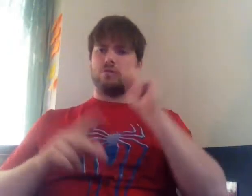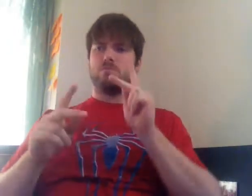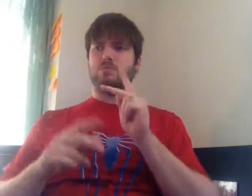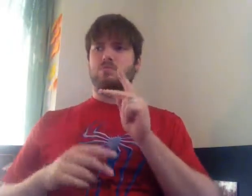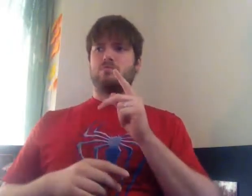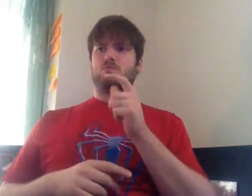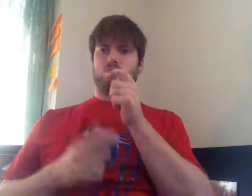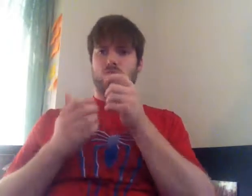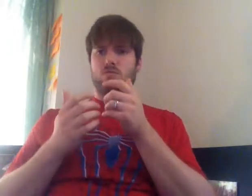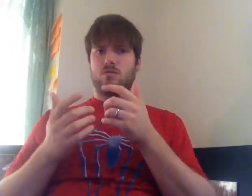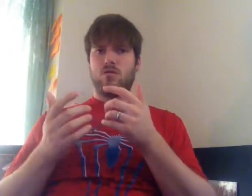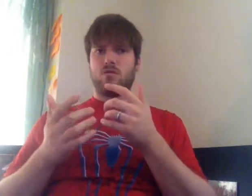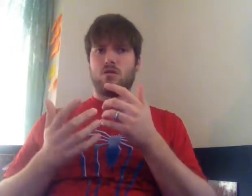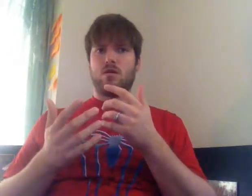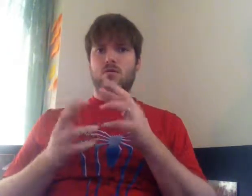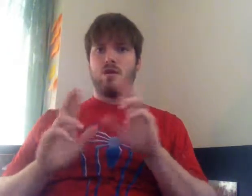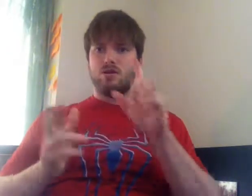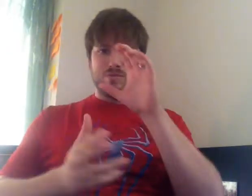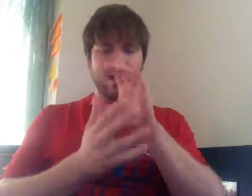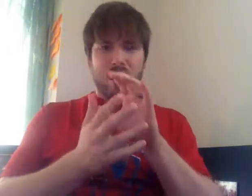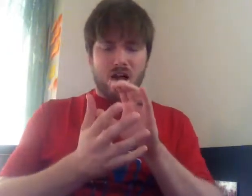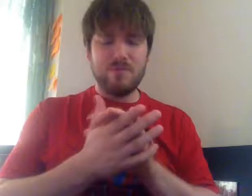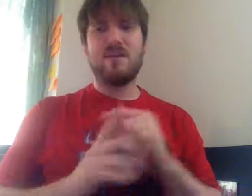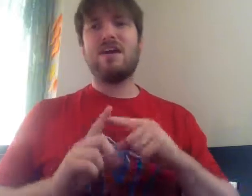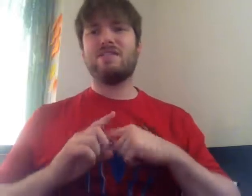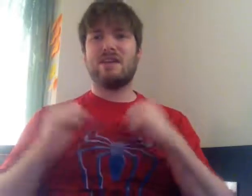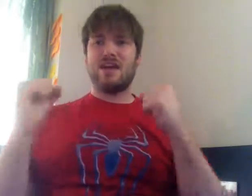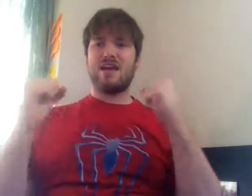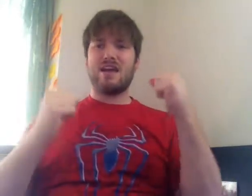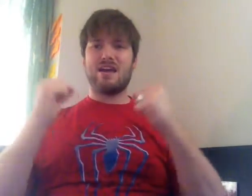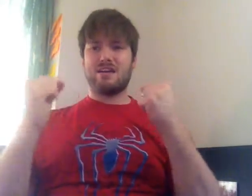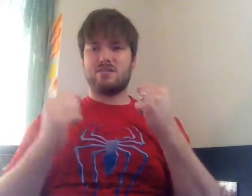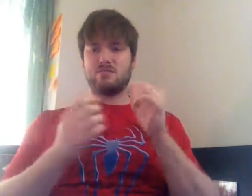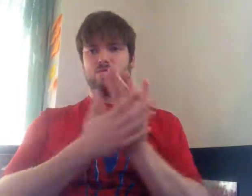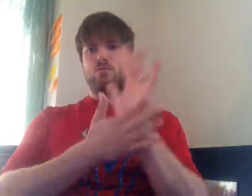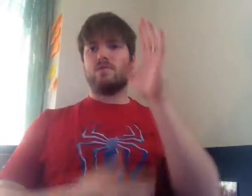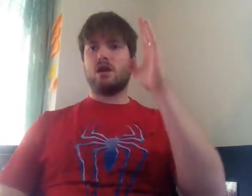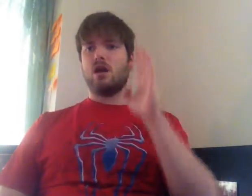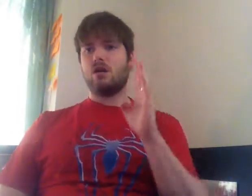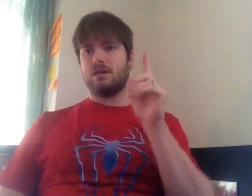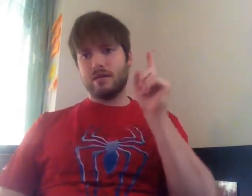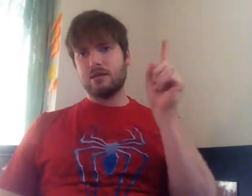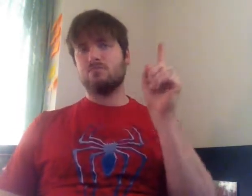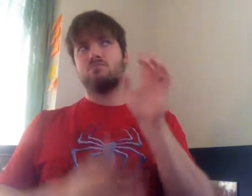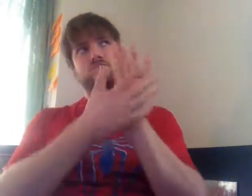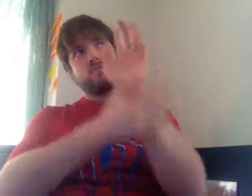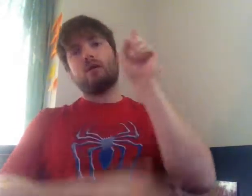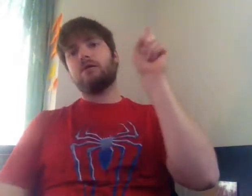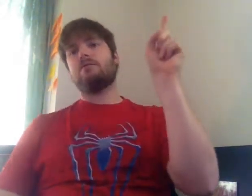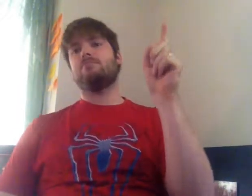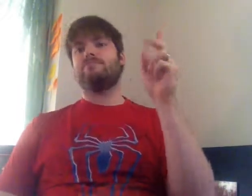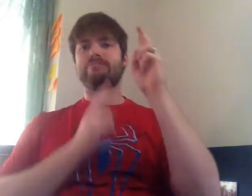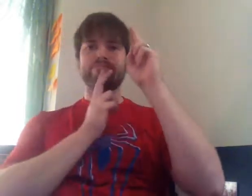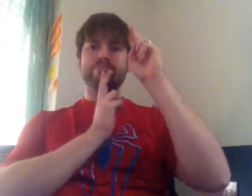south to Tampa Bay. There's the Tampa Bay area, down to the Sarasota area now. But these are good downpours, good tropical downpours. It feels very, very tropical